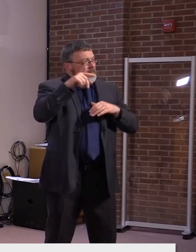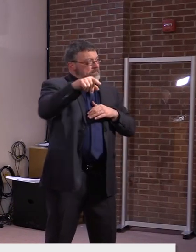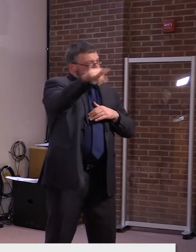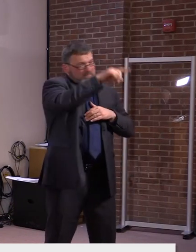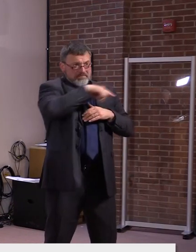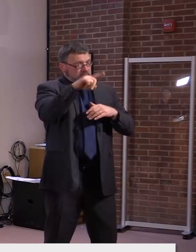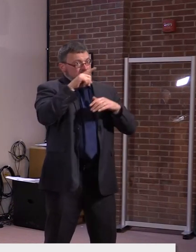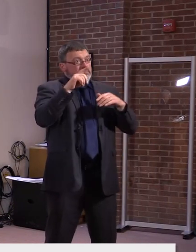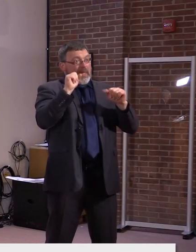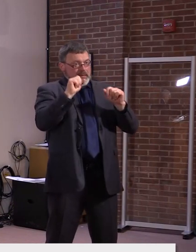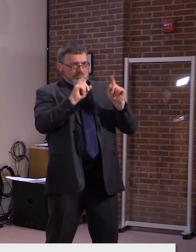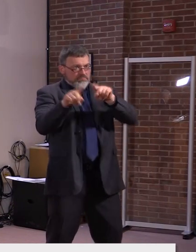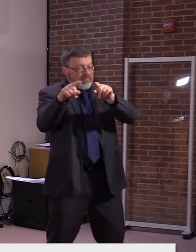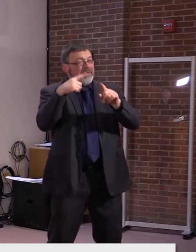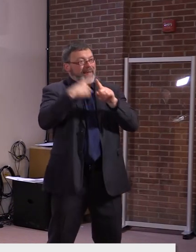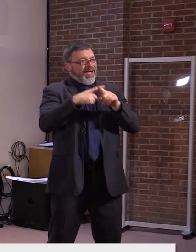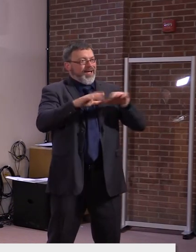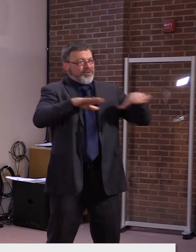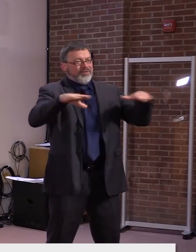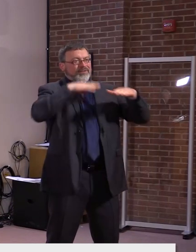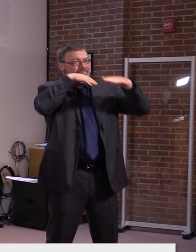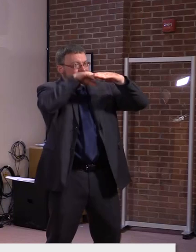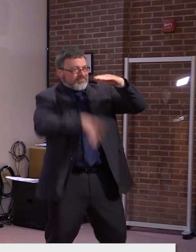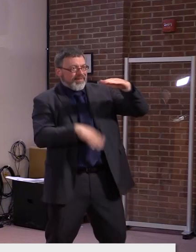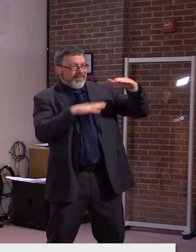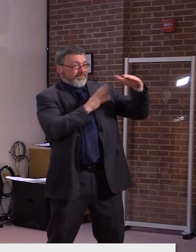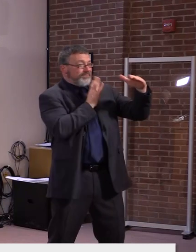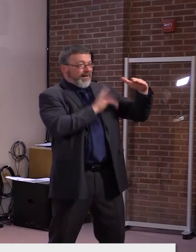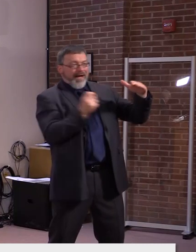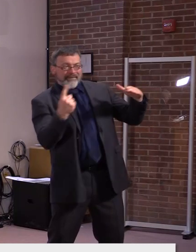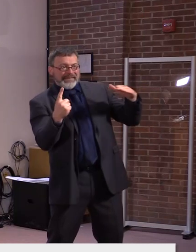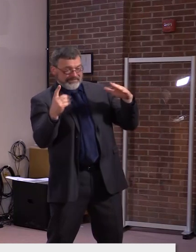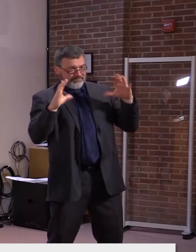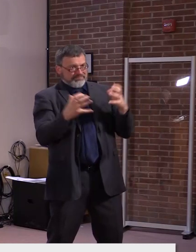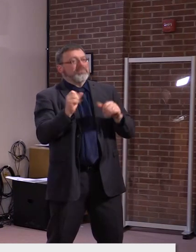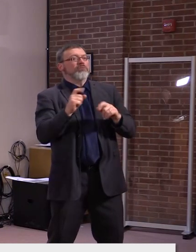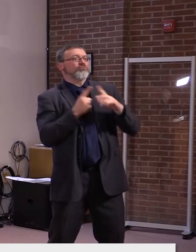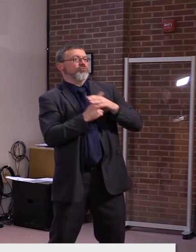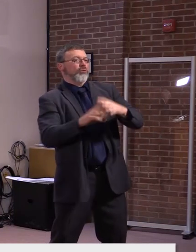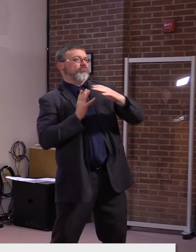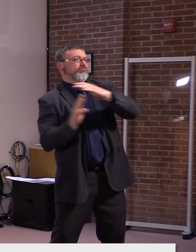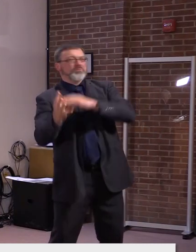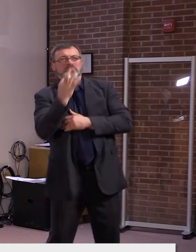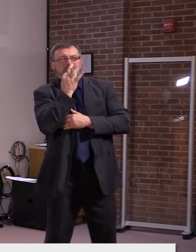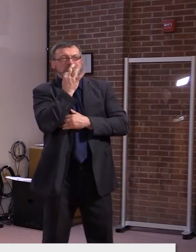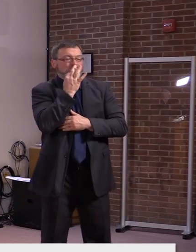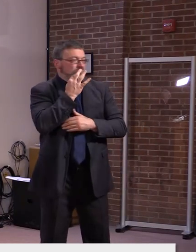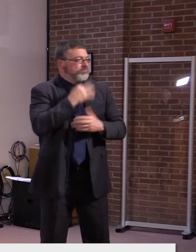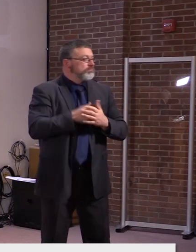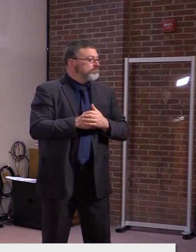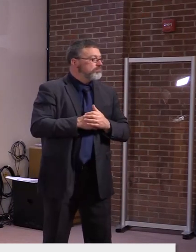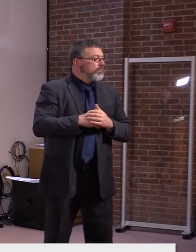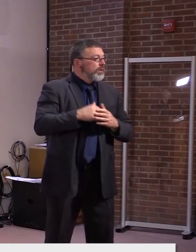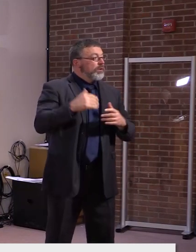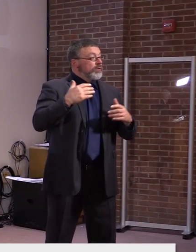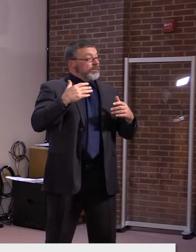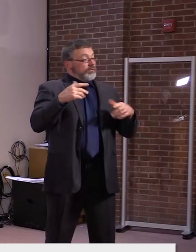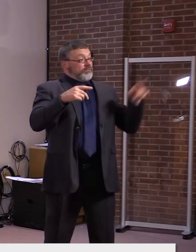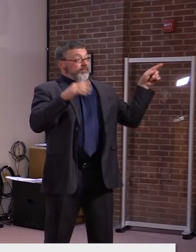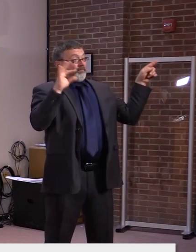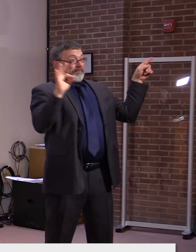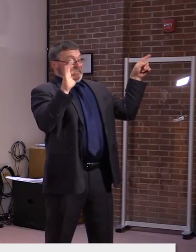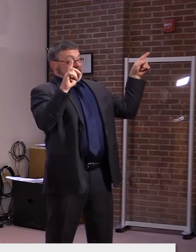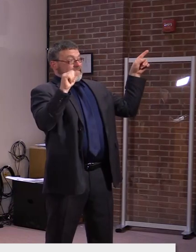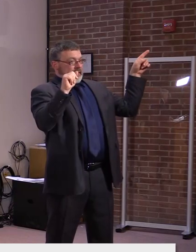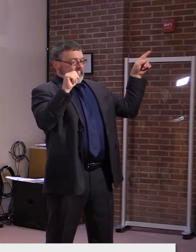FDA advisory panel is meeting to consider approving the Pfizer vaccine for children ages 5 to 11. Next week,